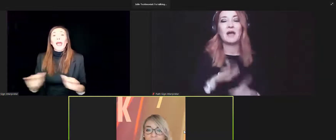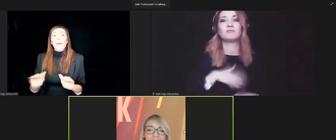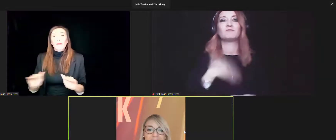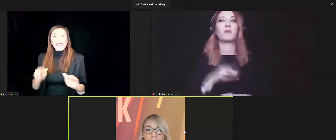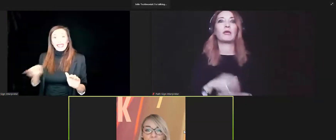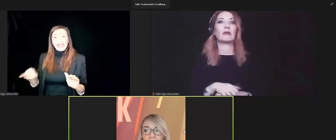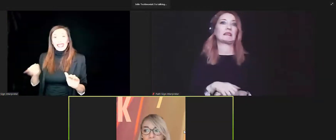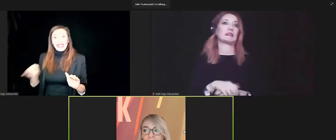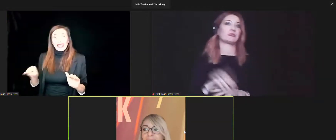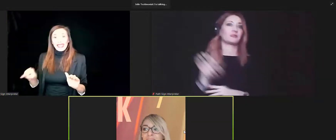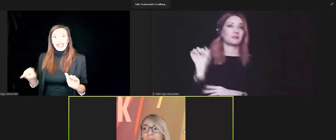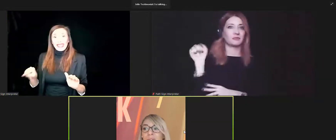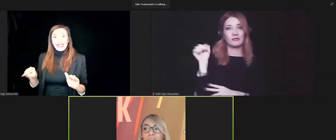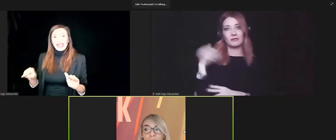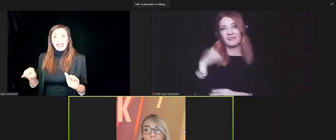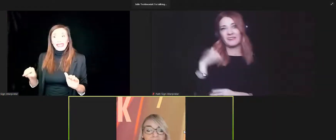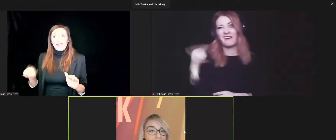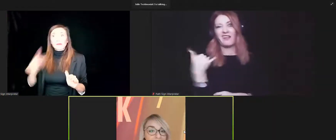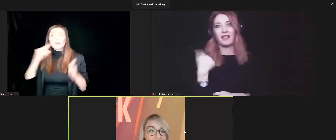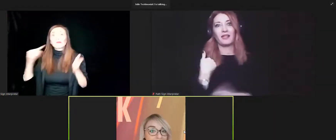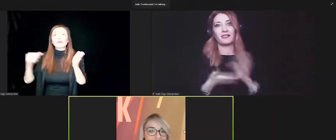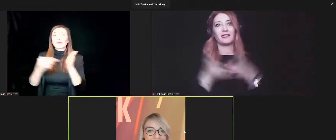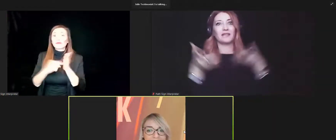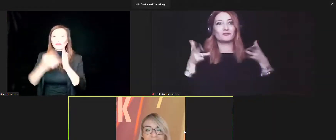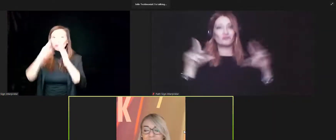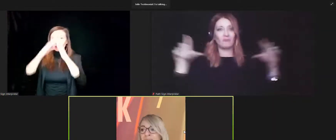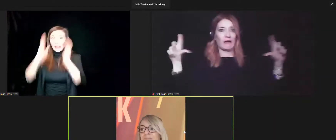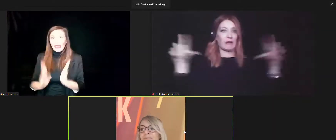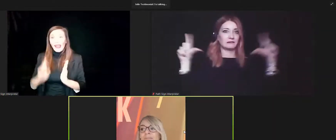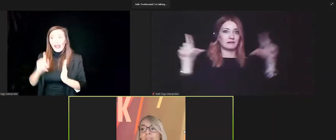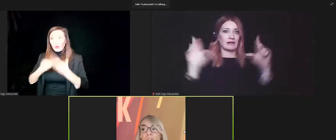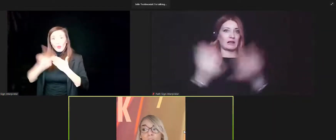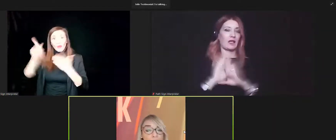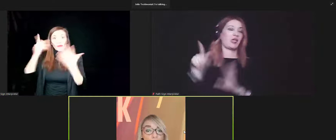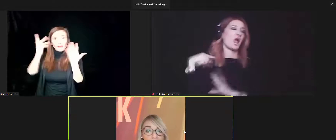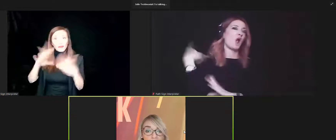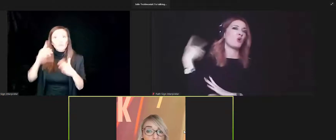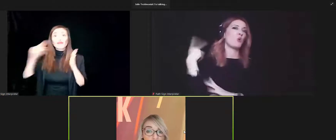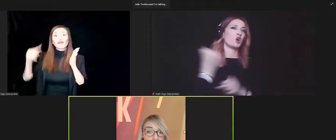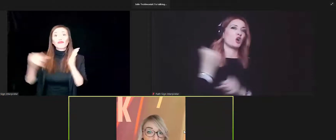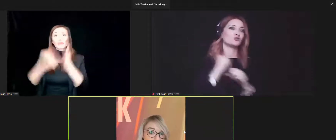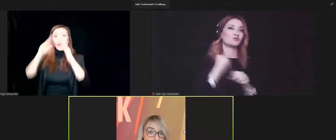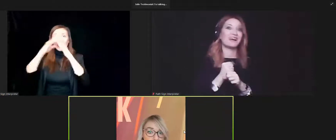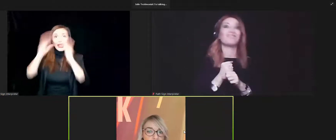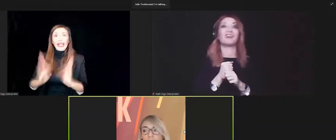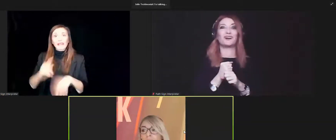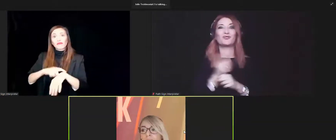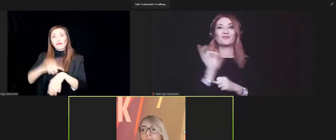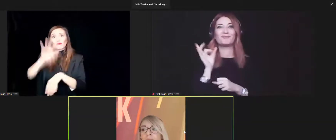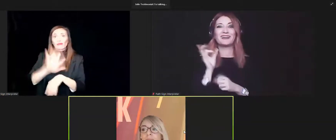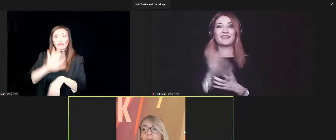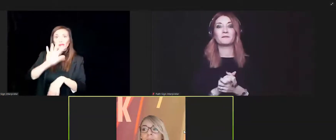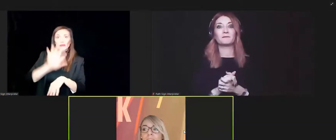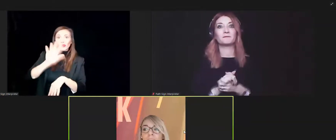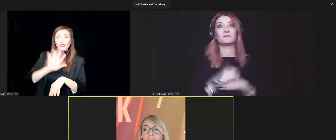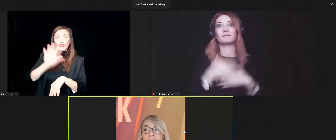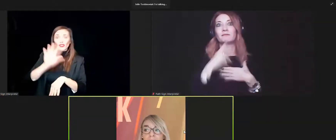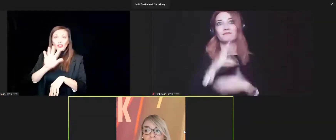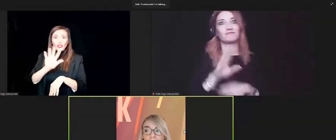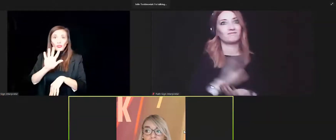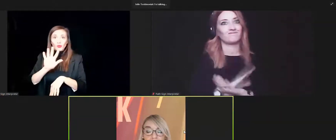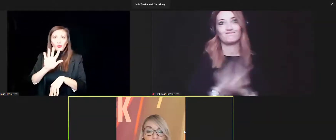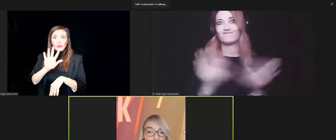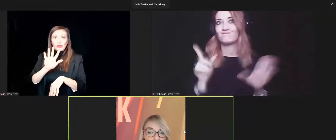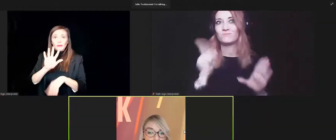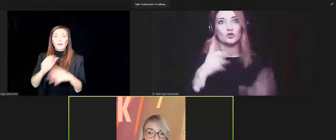So it's prohibited to call me until 8 or you will lose your ear. At